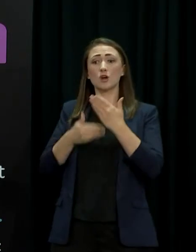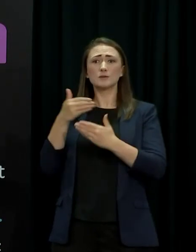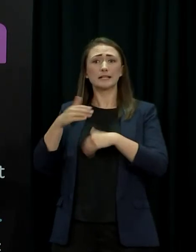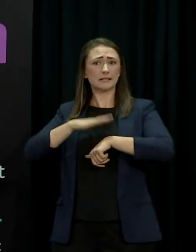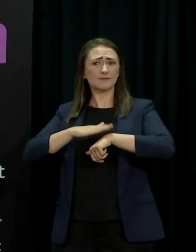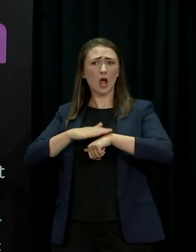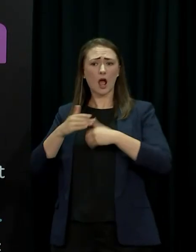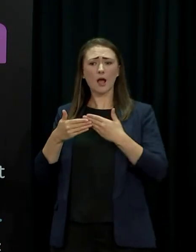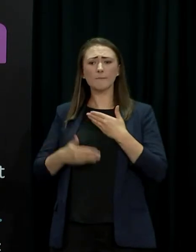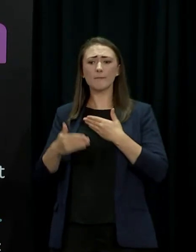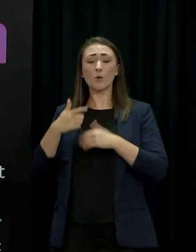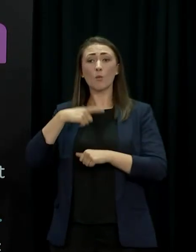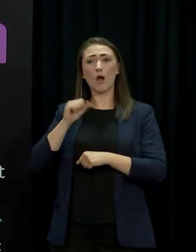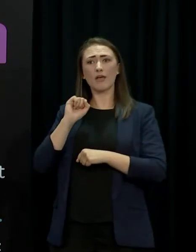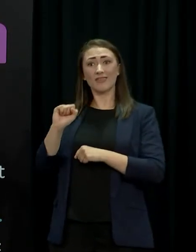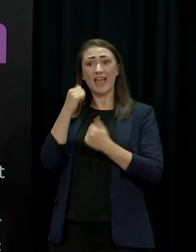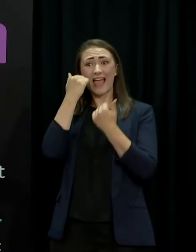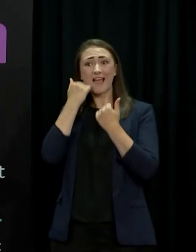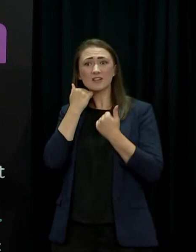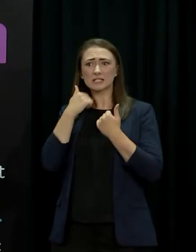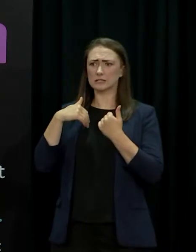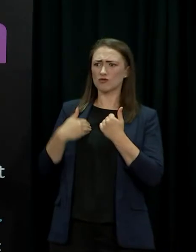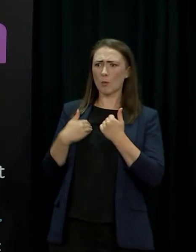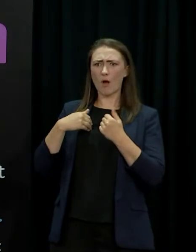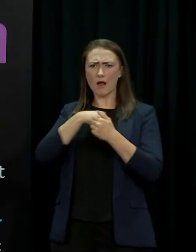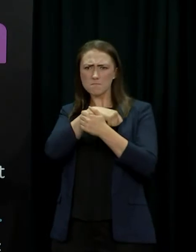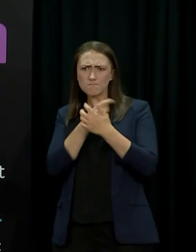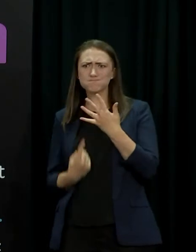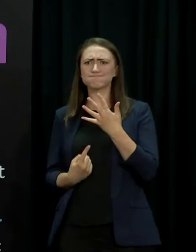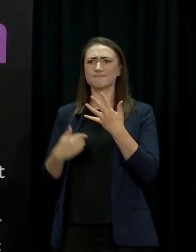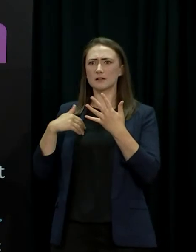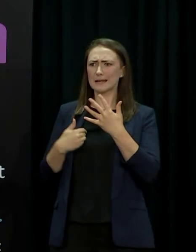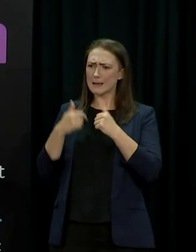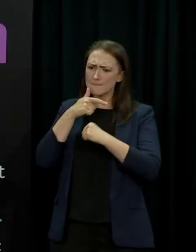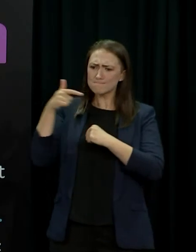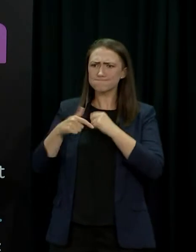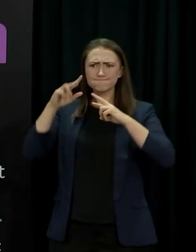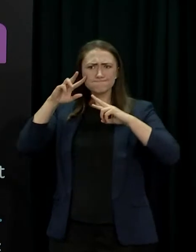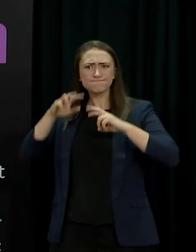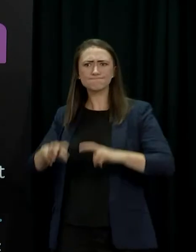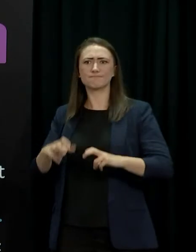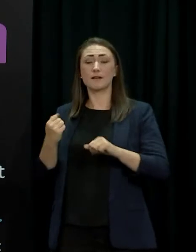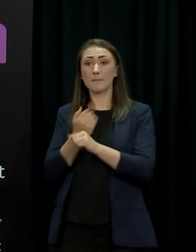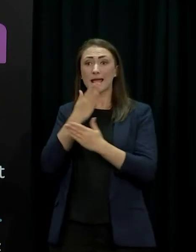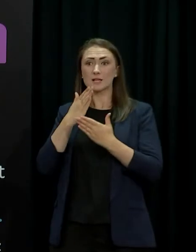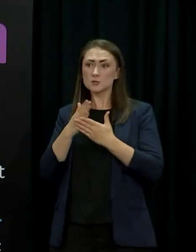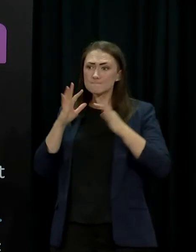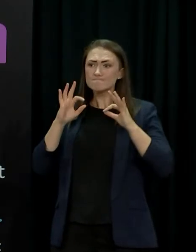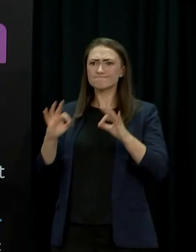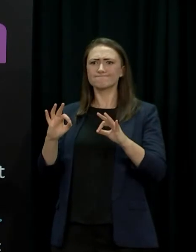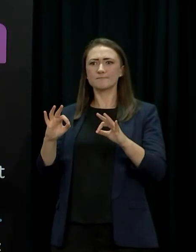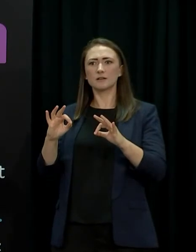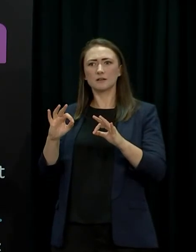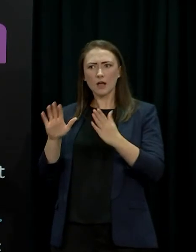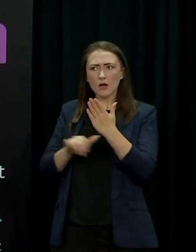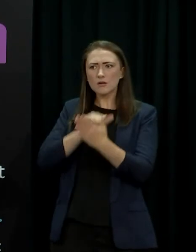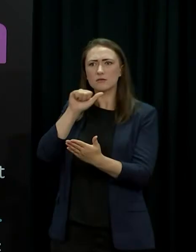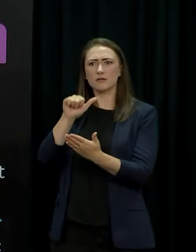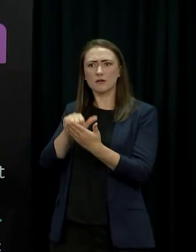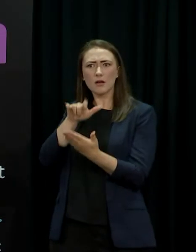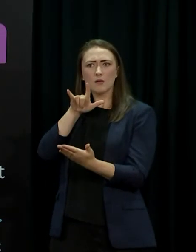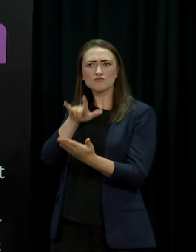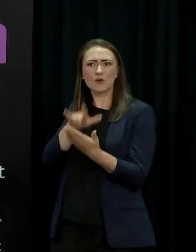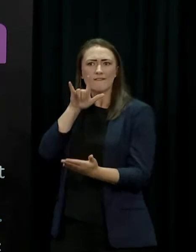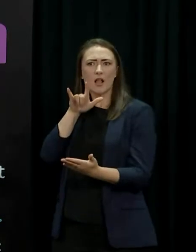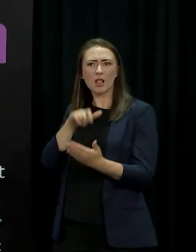evidential threshold that they need to satisfy themselves of. That has now been met. But why wasn't that